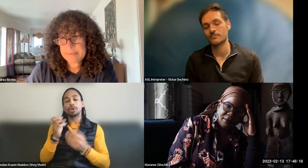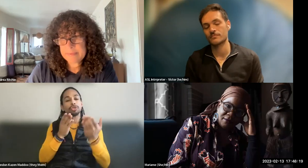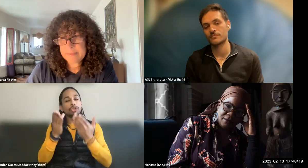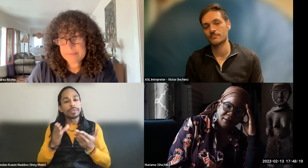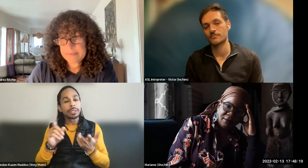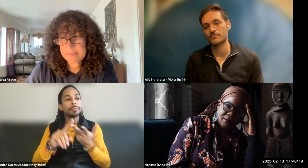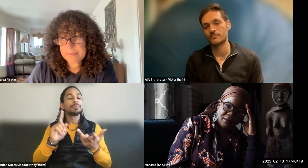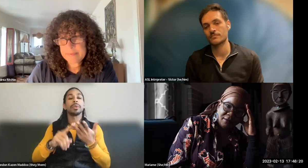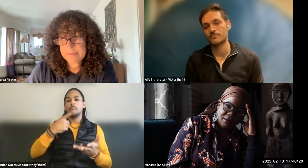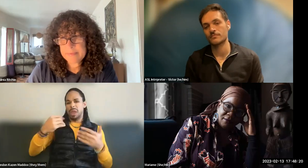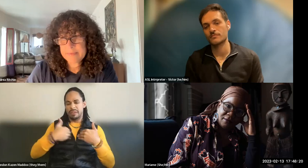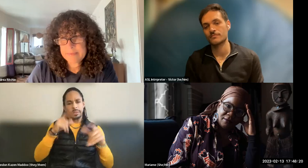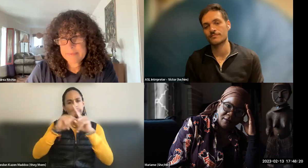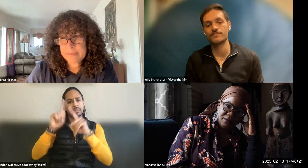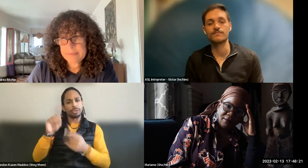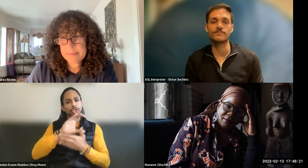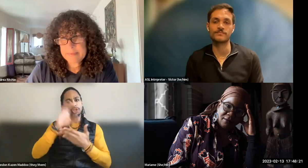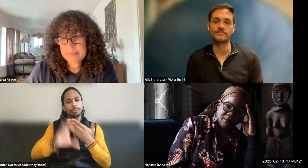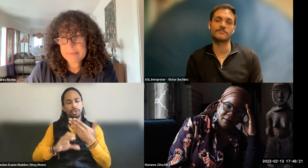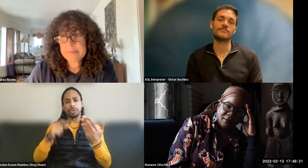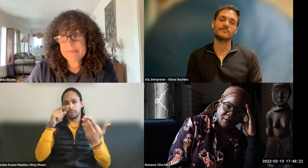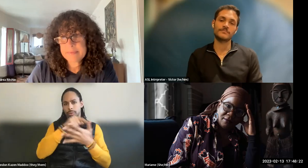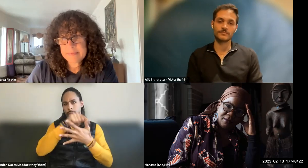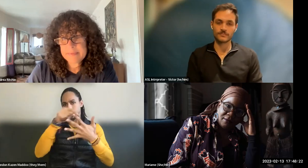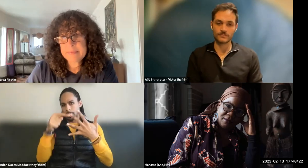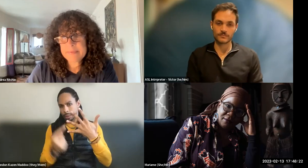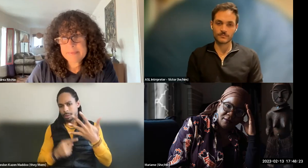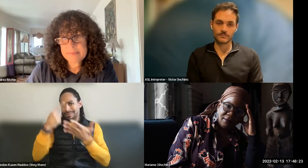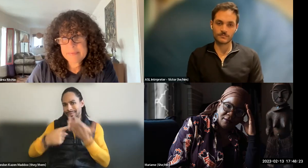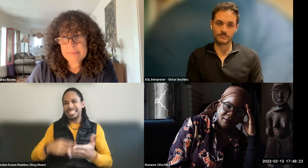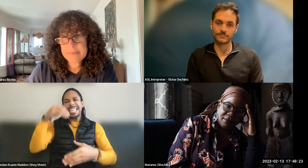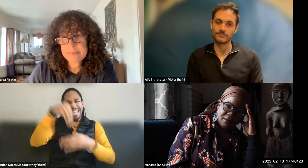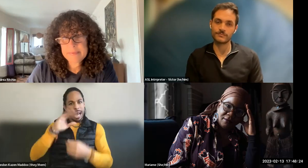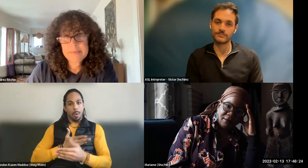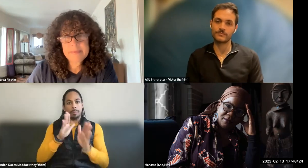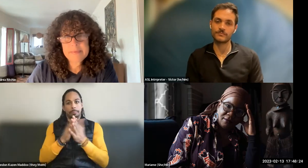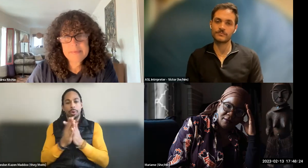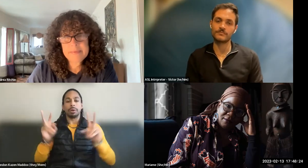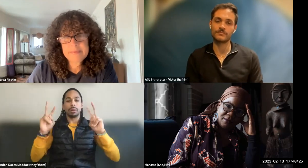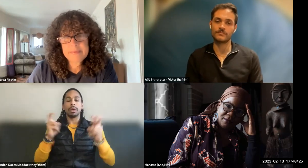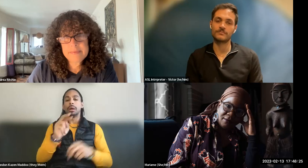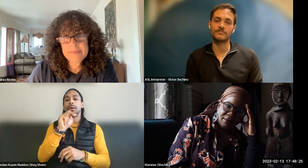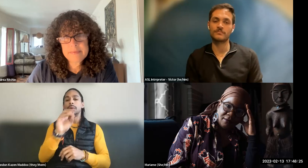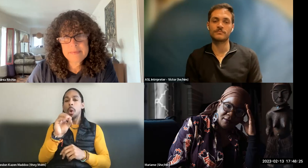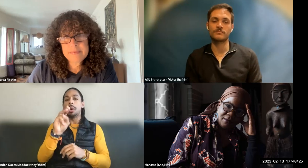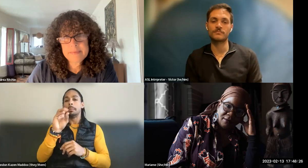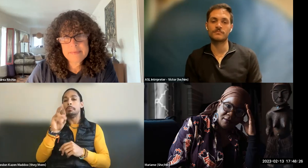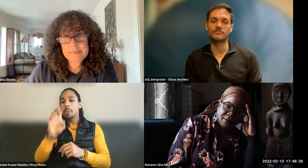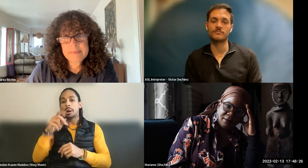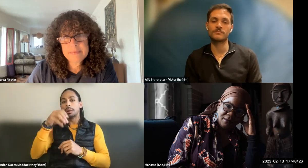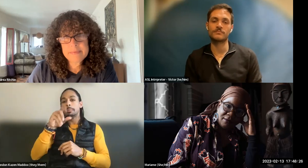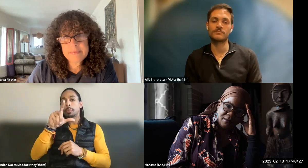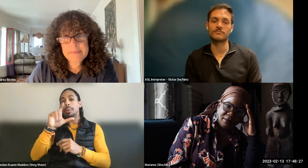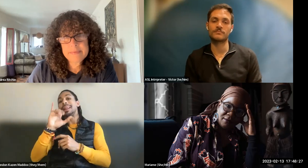Soft Police, in the actual book, No More Police. And I think that's really important kind of to